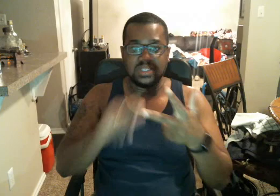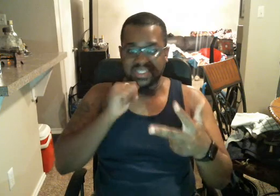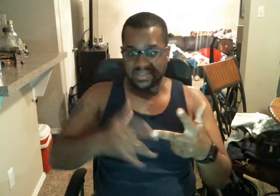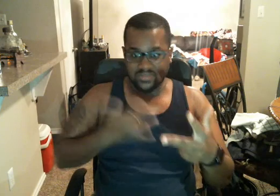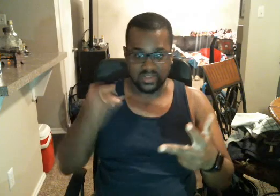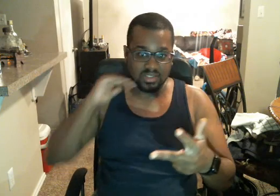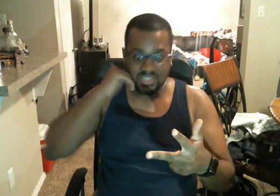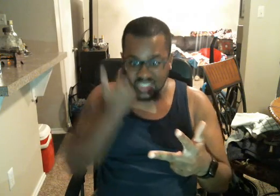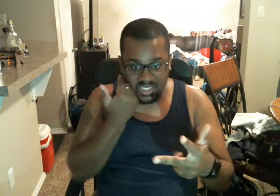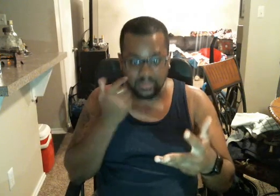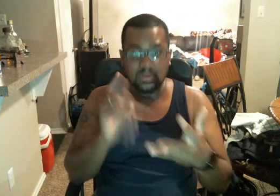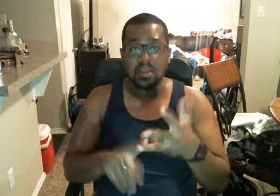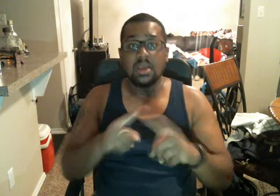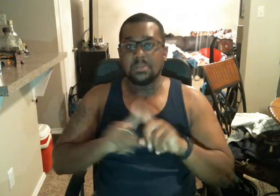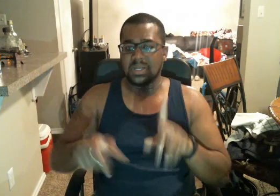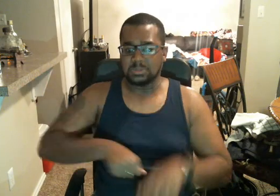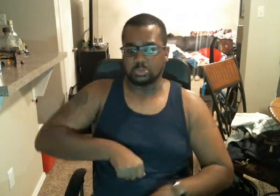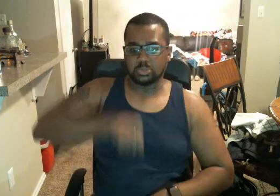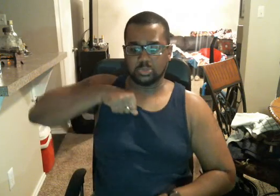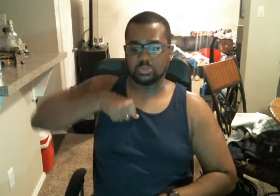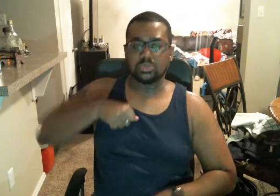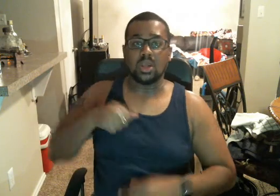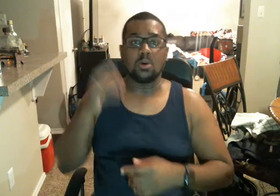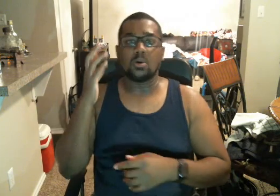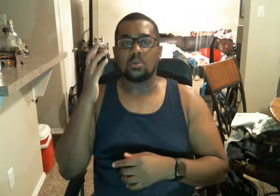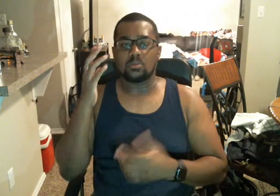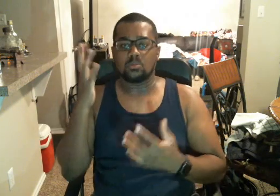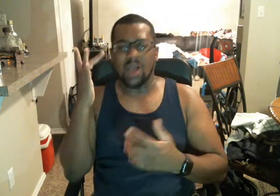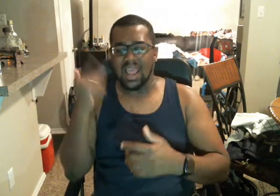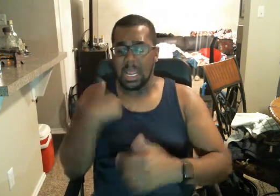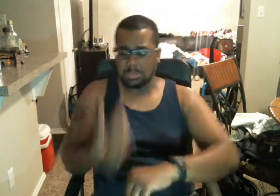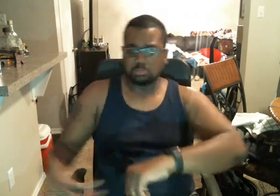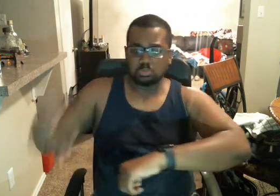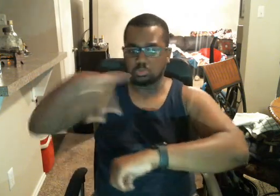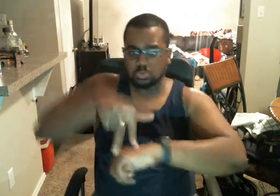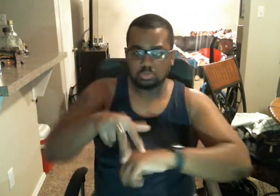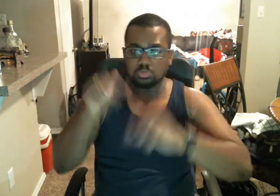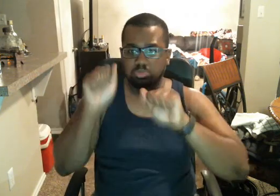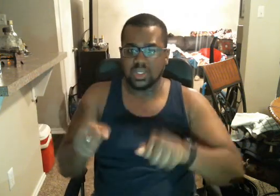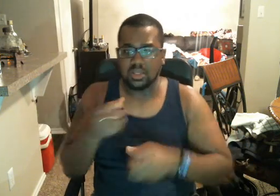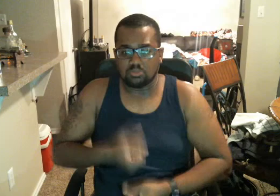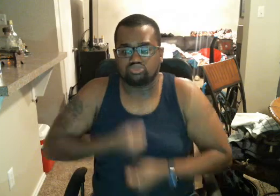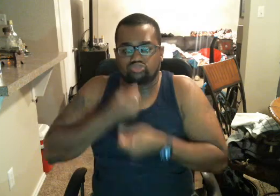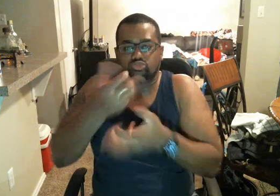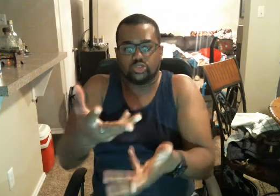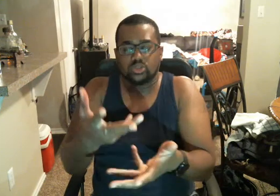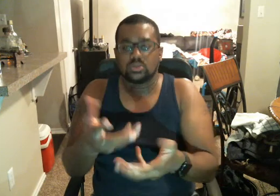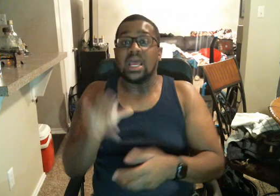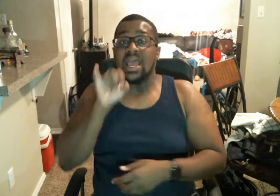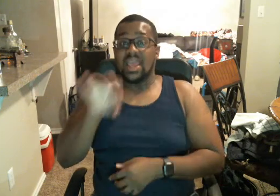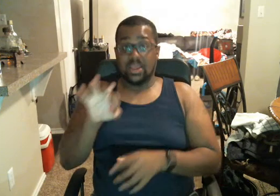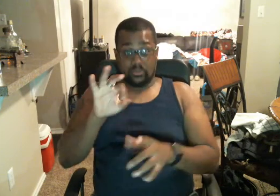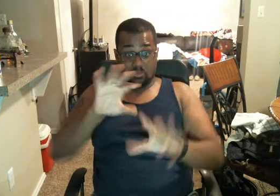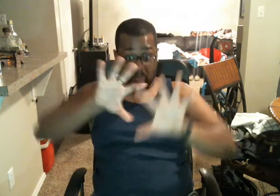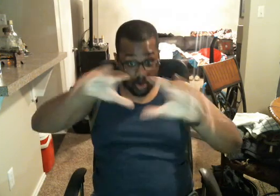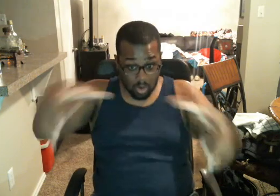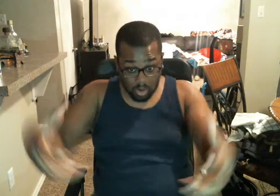get up here and tell you about that. If we could do that, then we would all go for help. Then we would